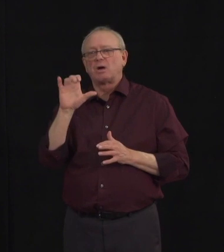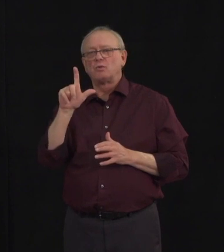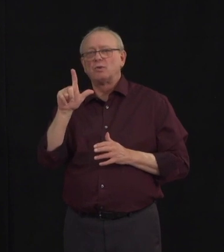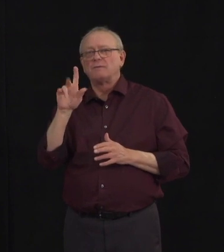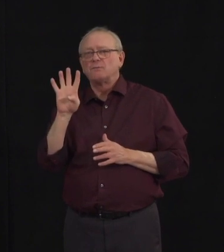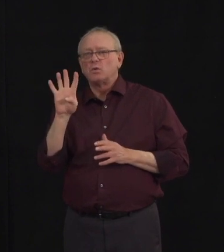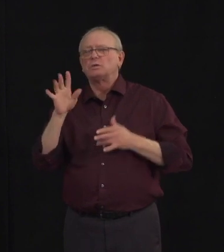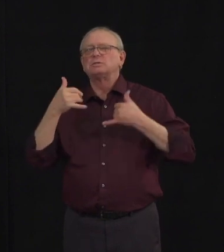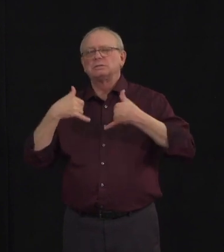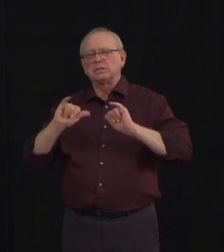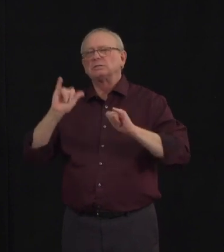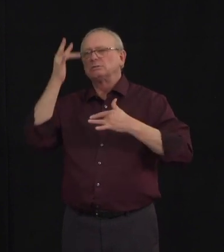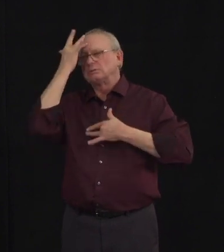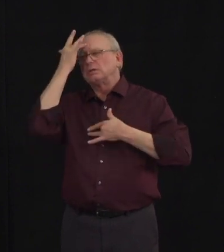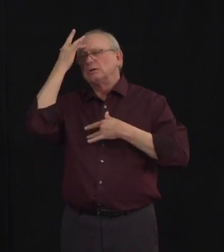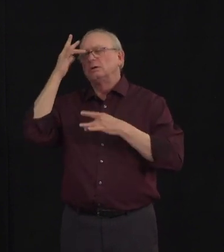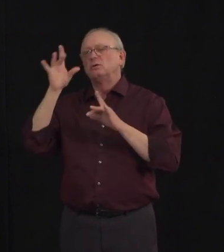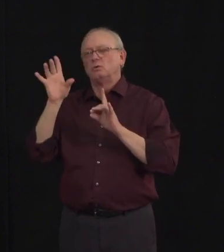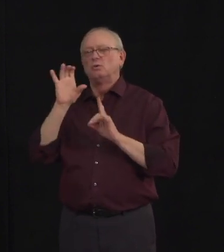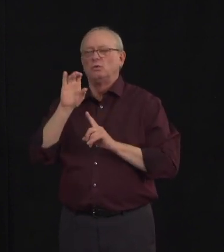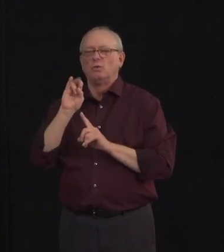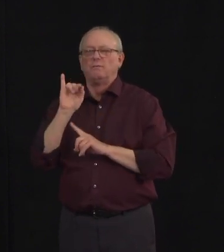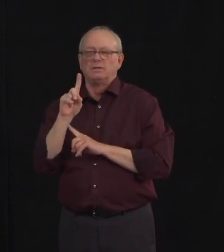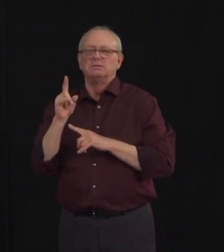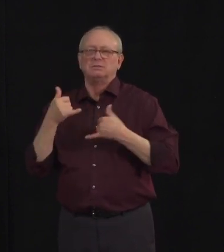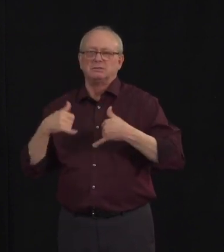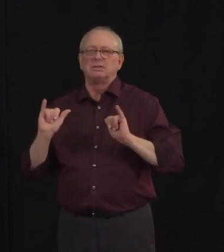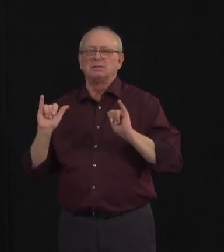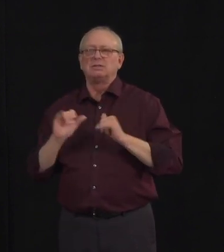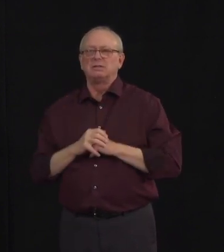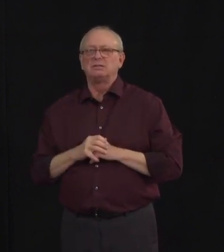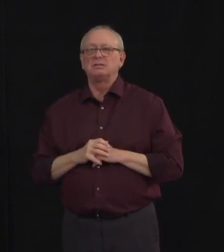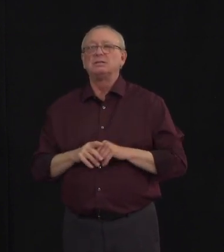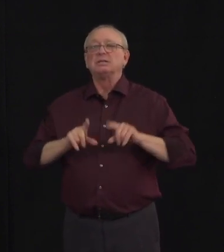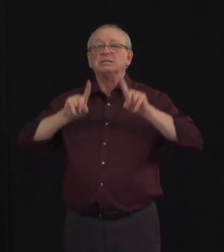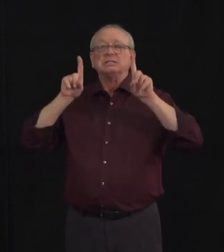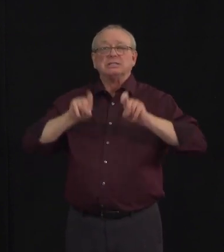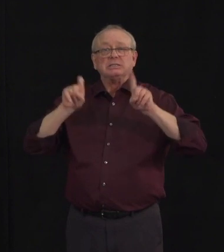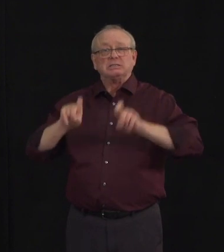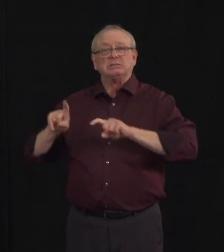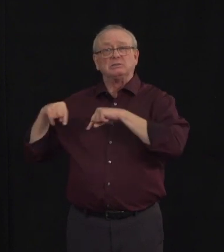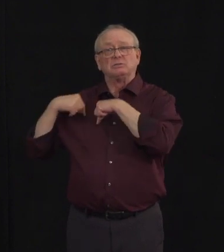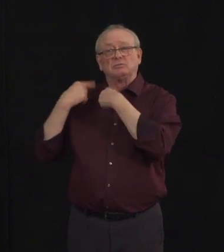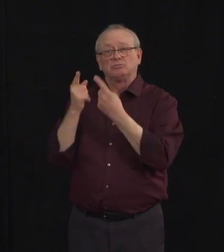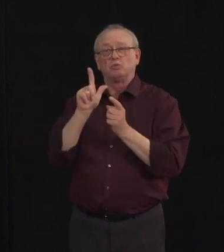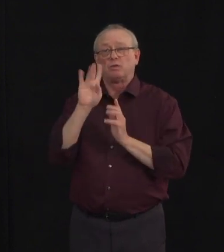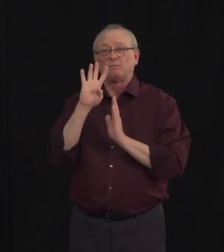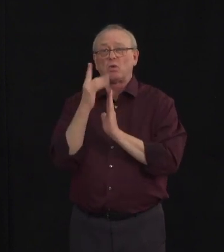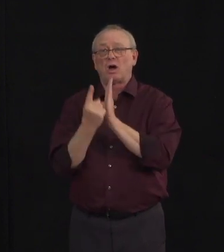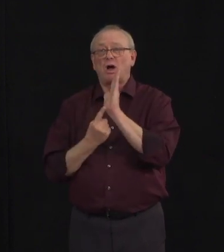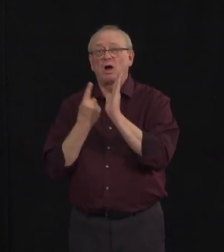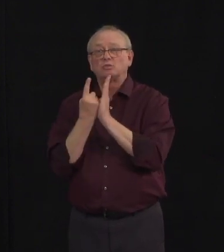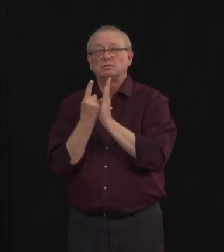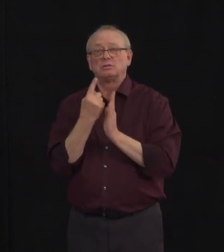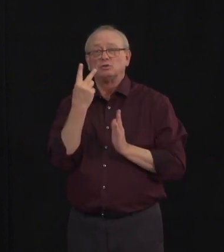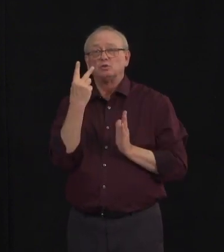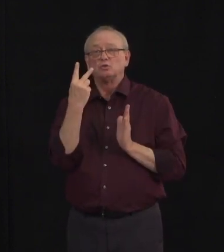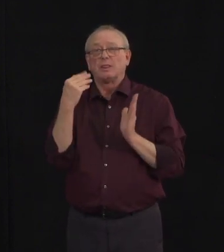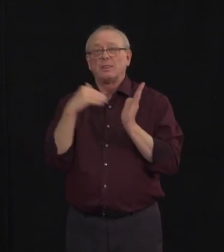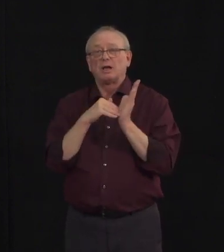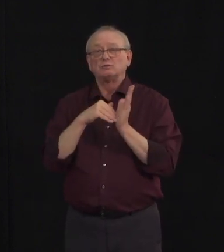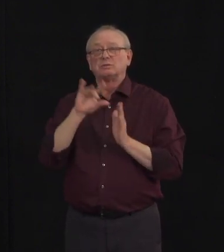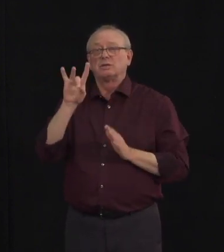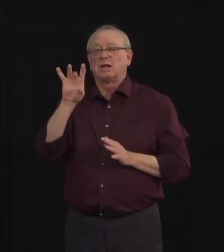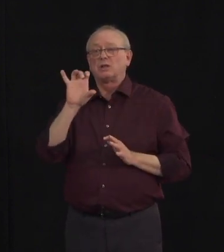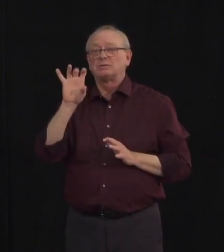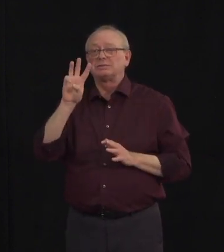In the last 24 hours, out of 2,864 new test results, there were 47 new cases.